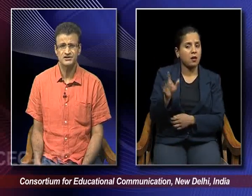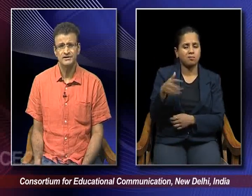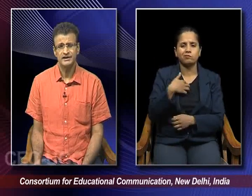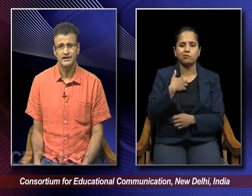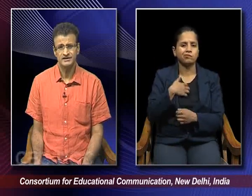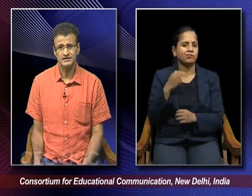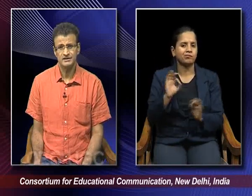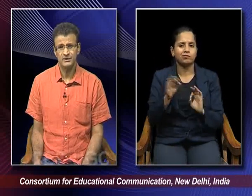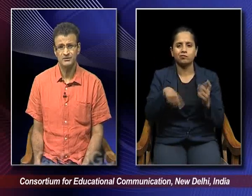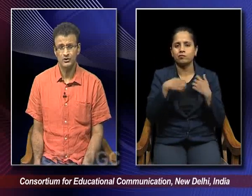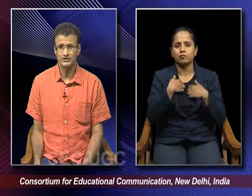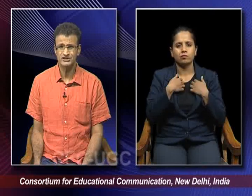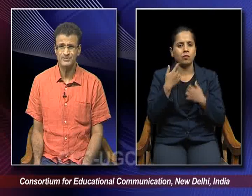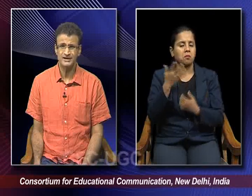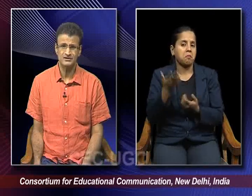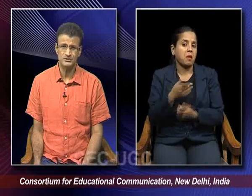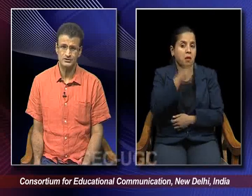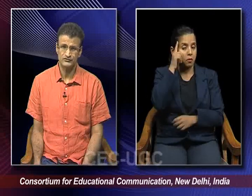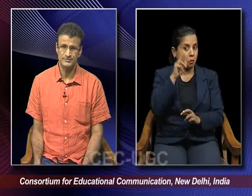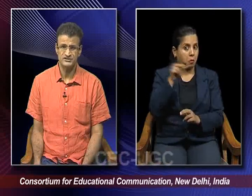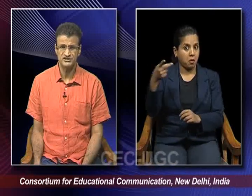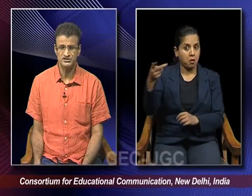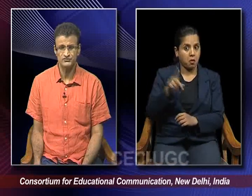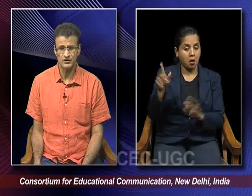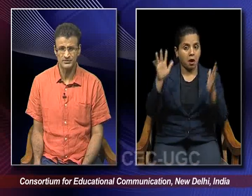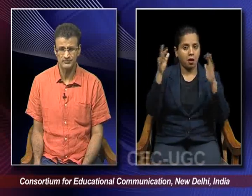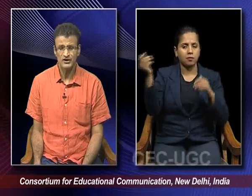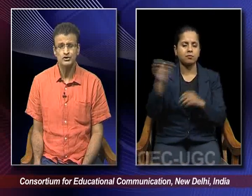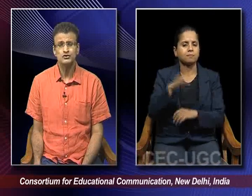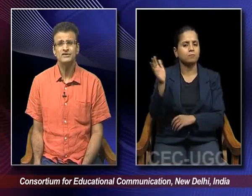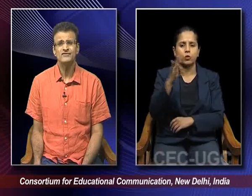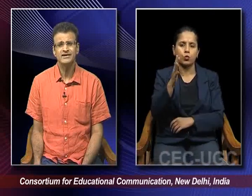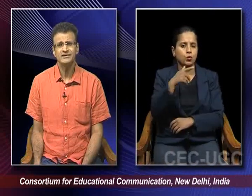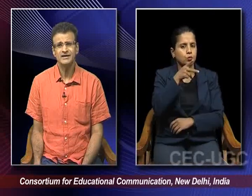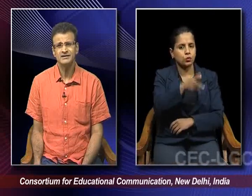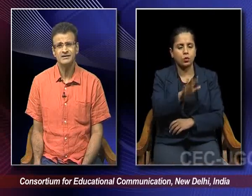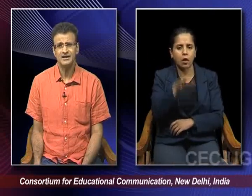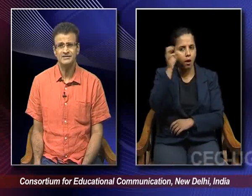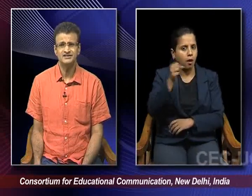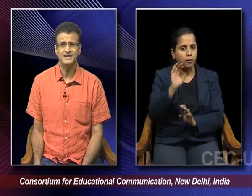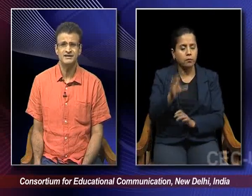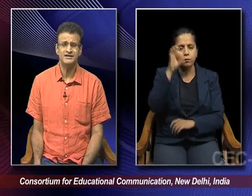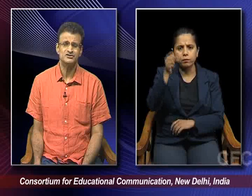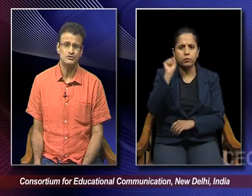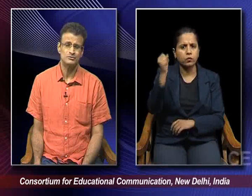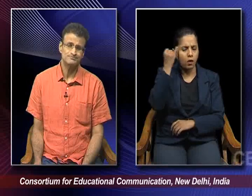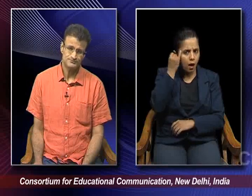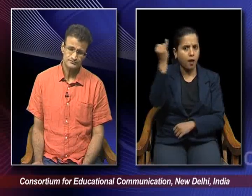interest in it, and one may not expect a word of appreciation from him. So we find that Gandhi's